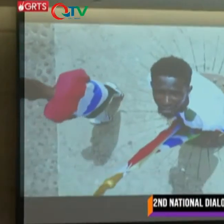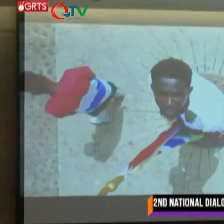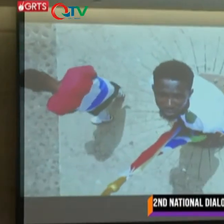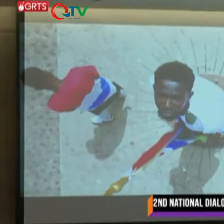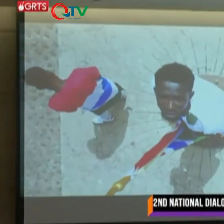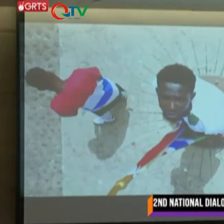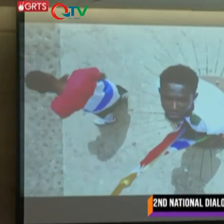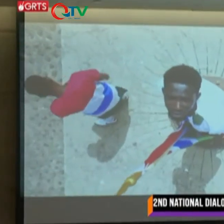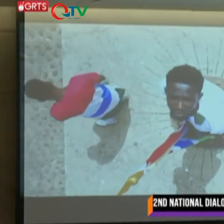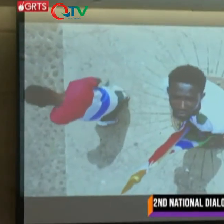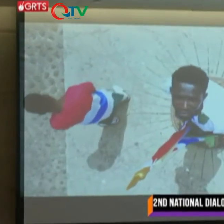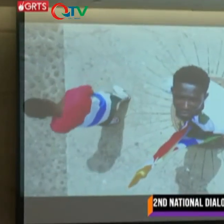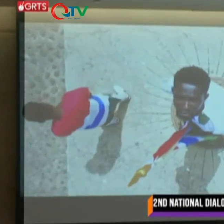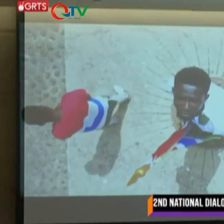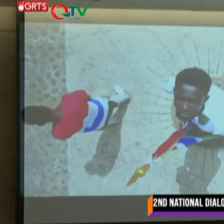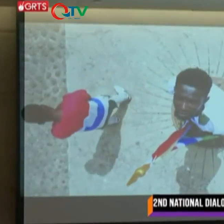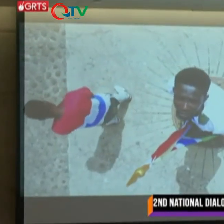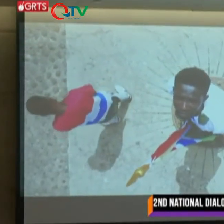Baby, moving Denmark.